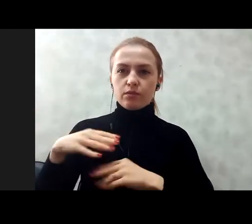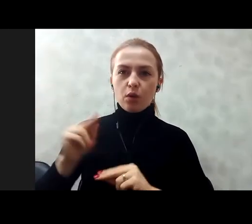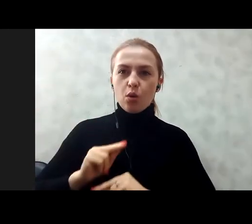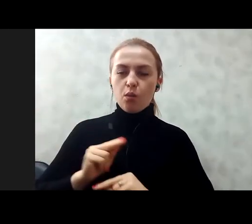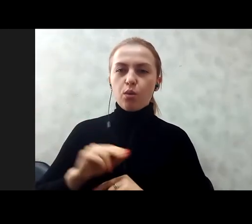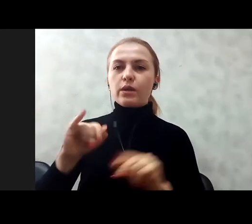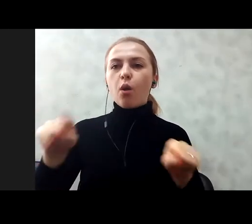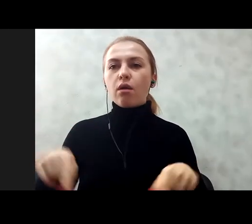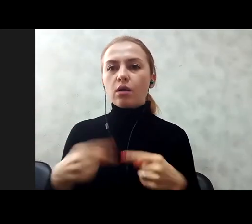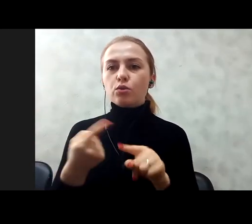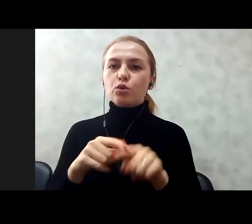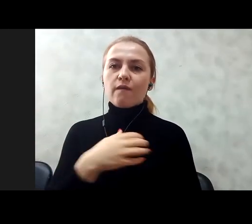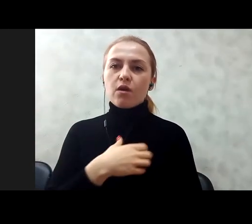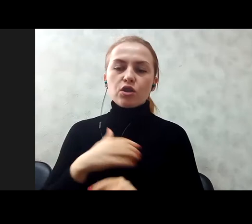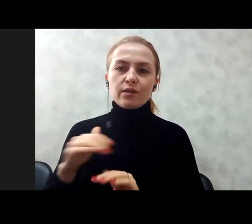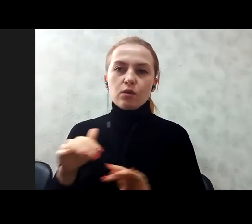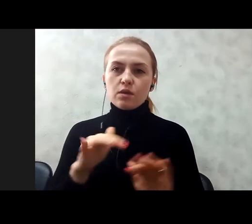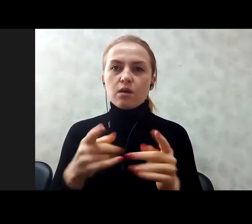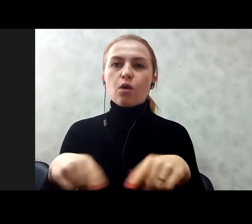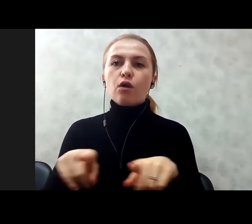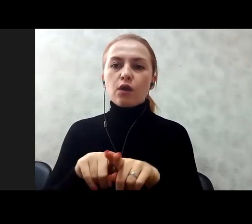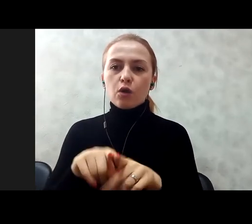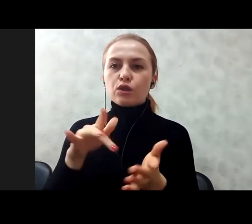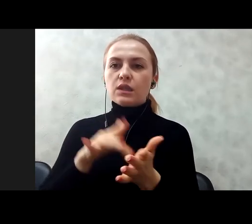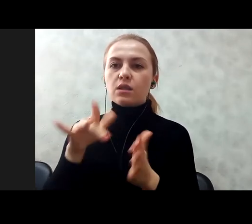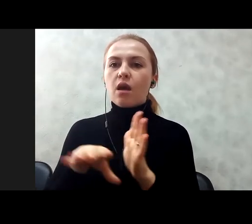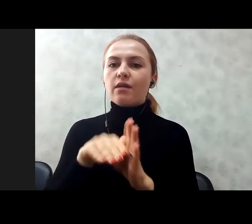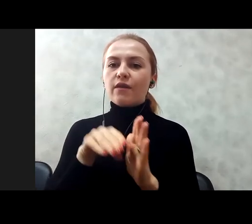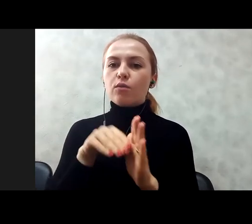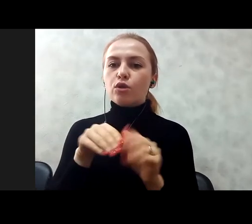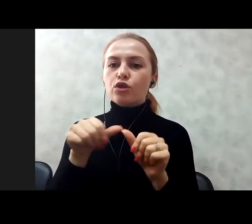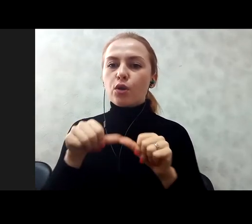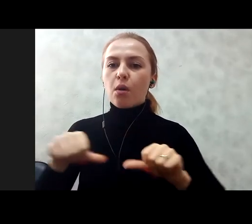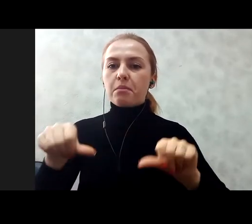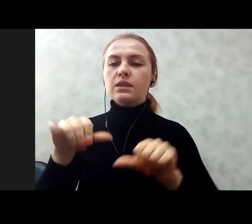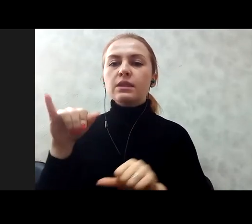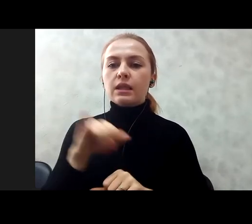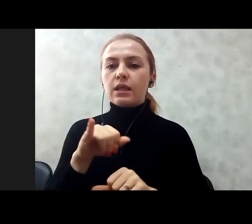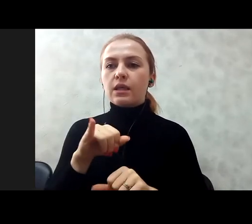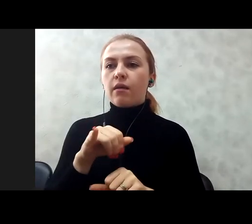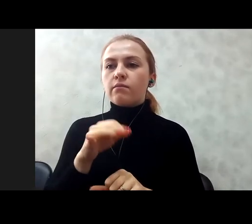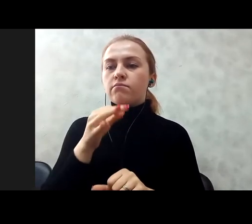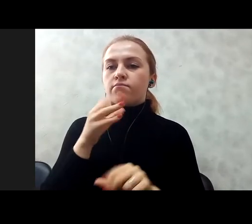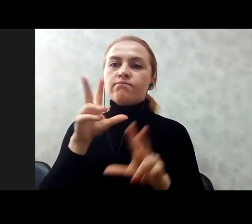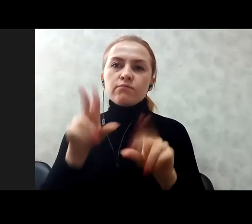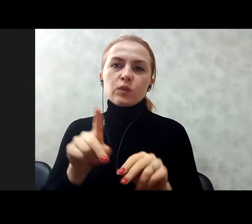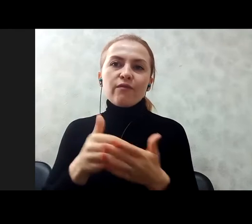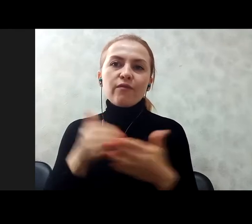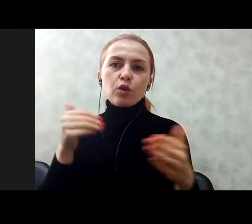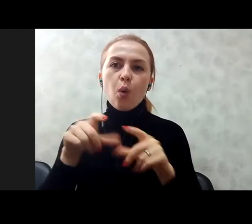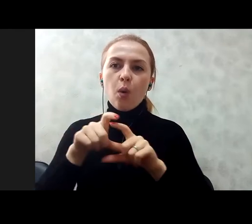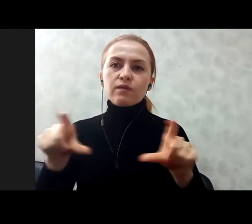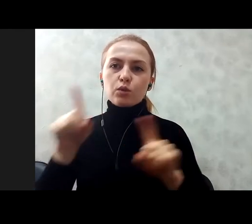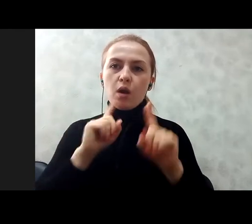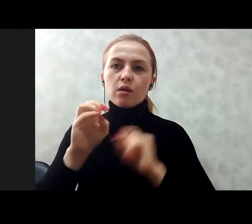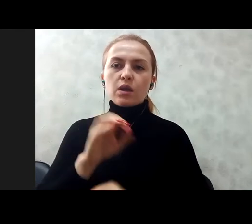for co-organizing this important event. I would also like to extend my thanks to the Central Election Commission, and I would like